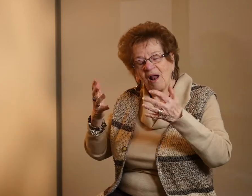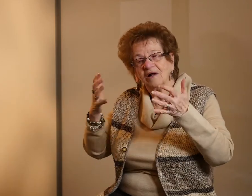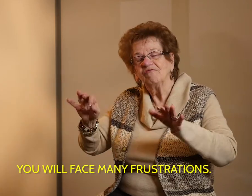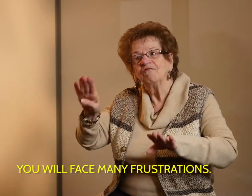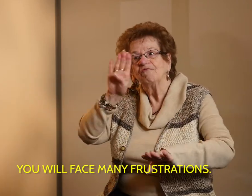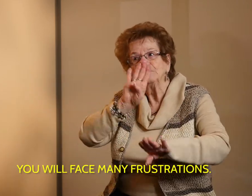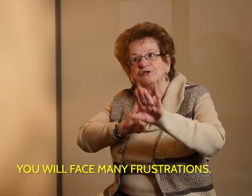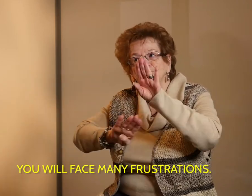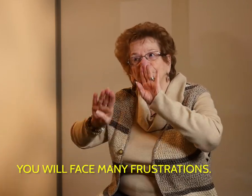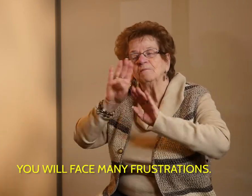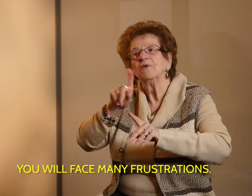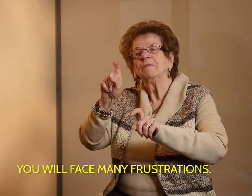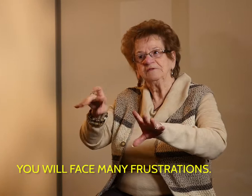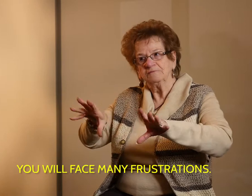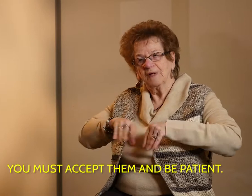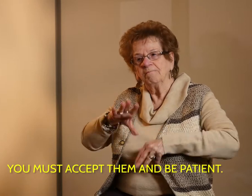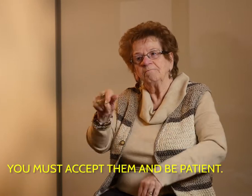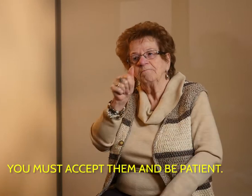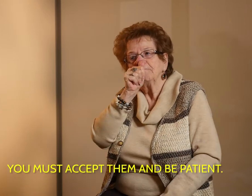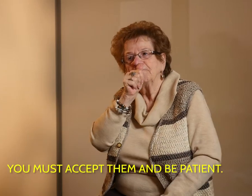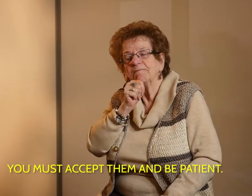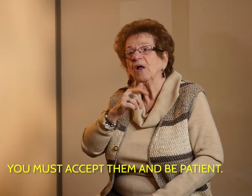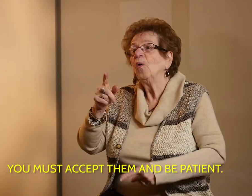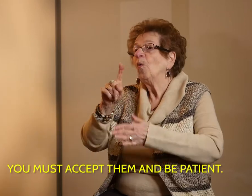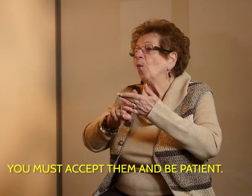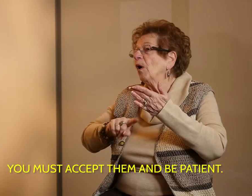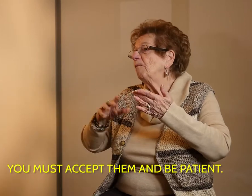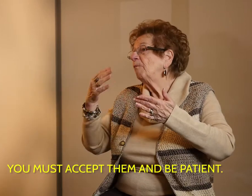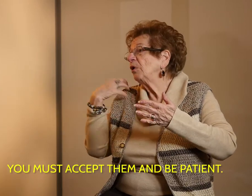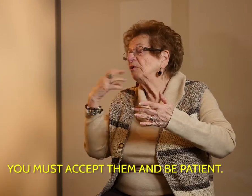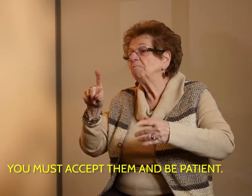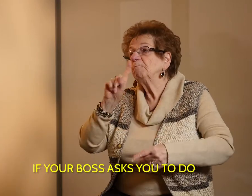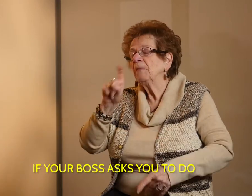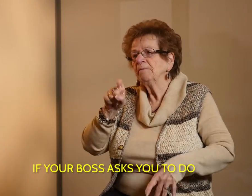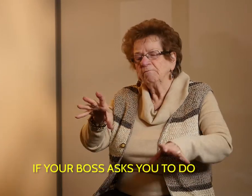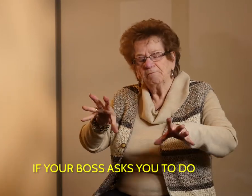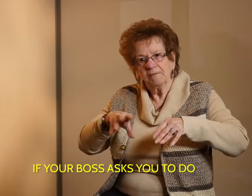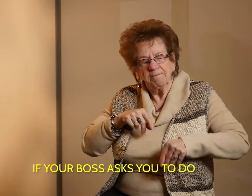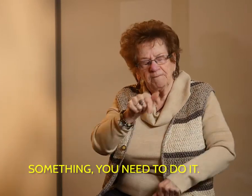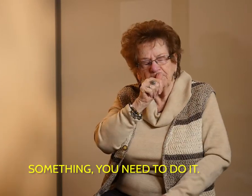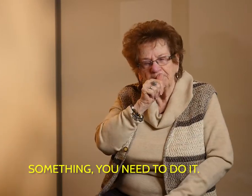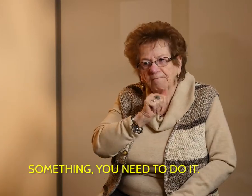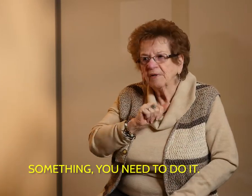will face many frustrations. You must accept them and be patient. If your boss asks you to do something, you need to do